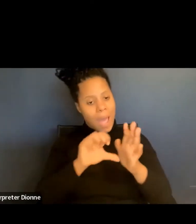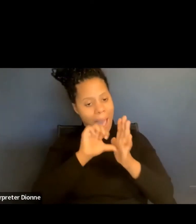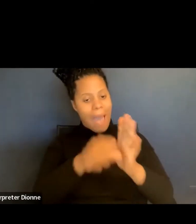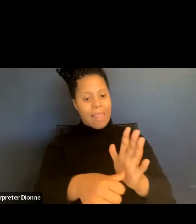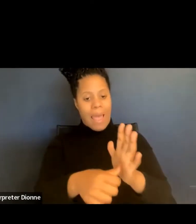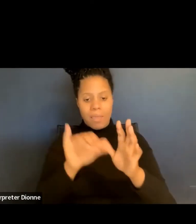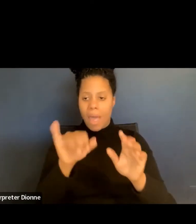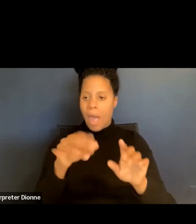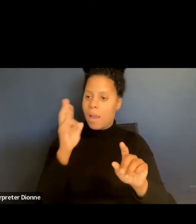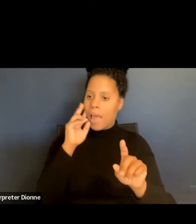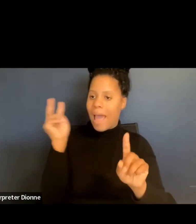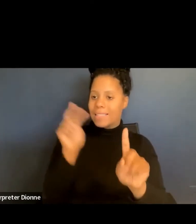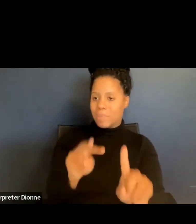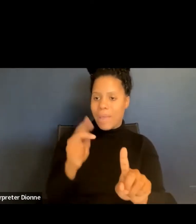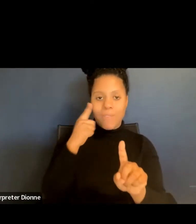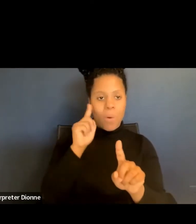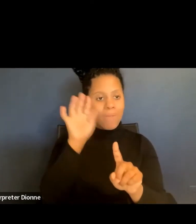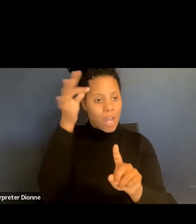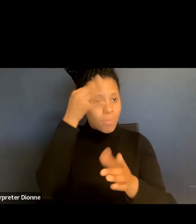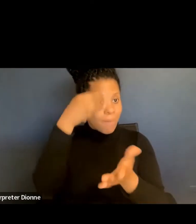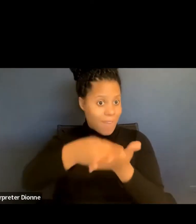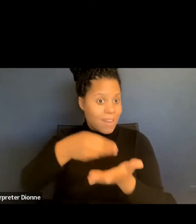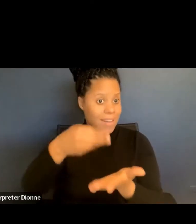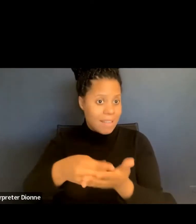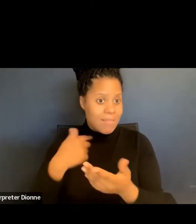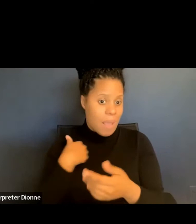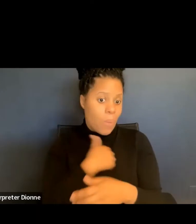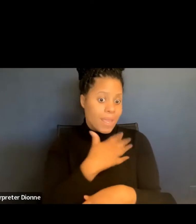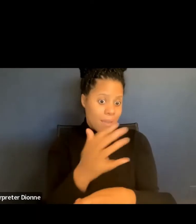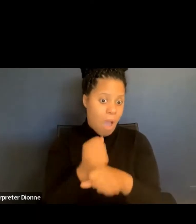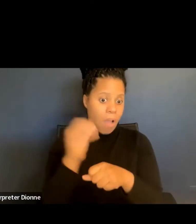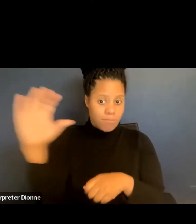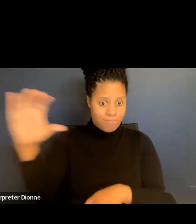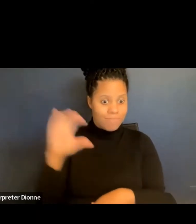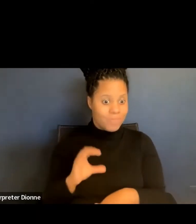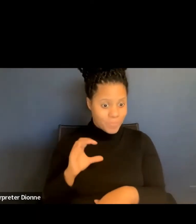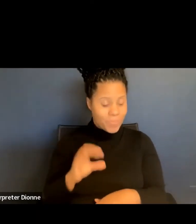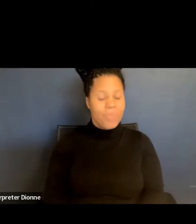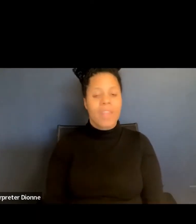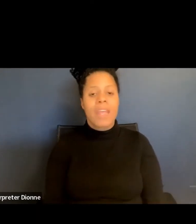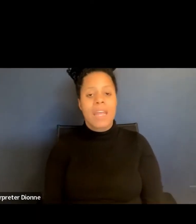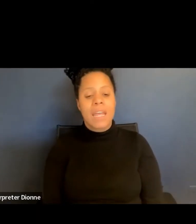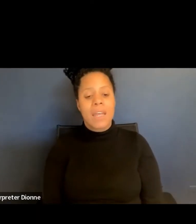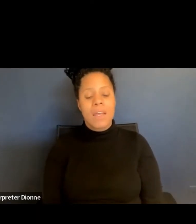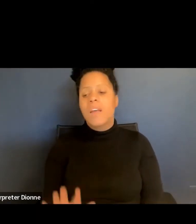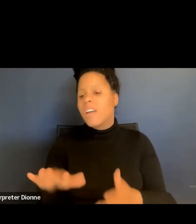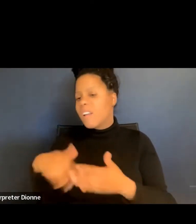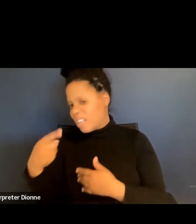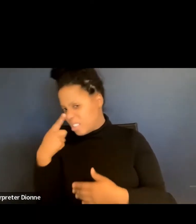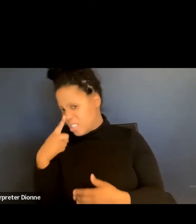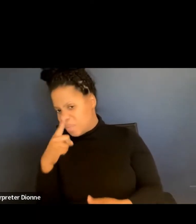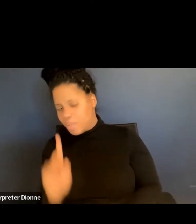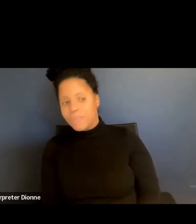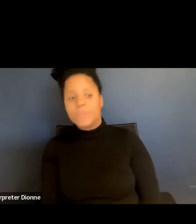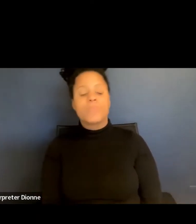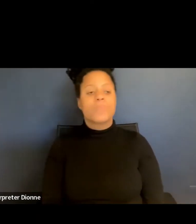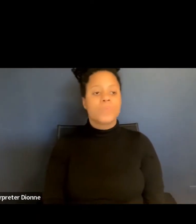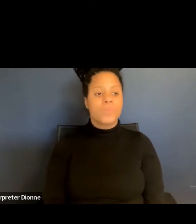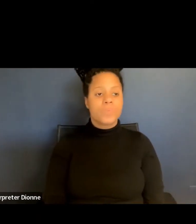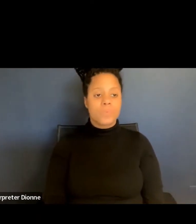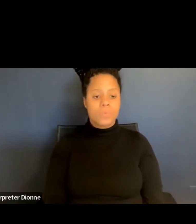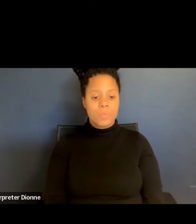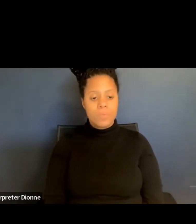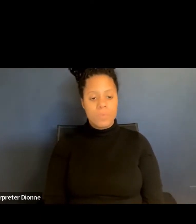the federal funding as well for you today. And now, next slide, please. To